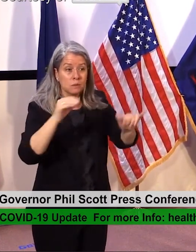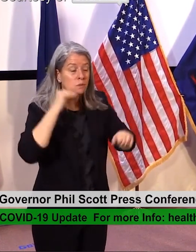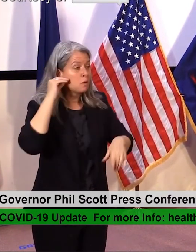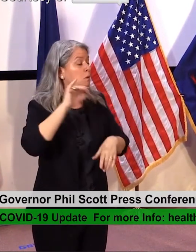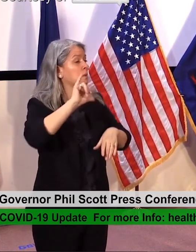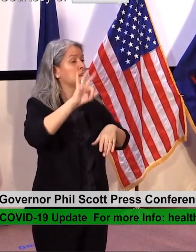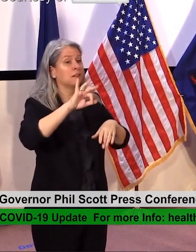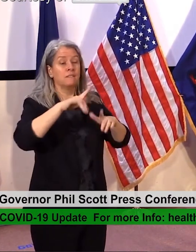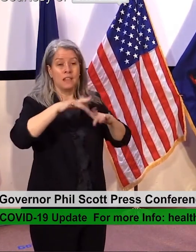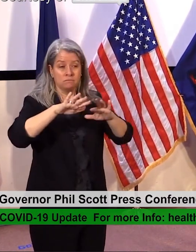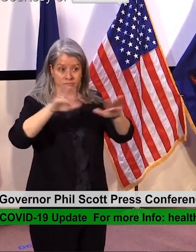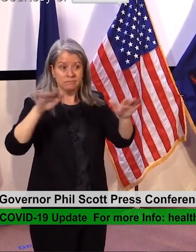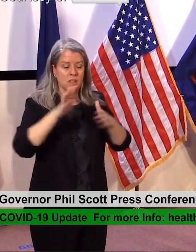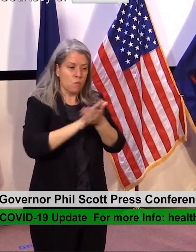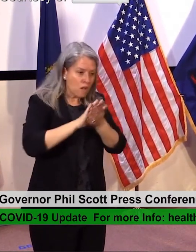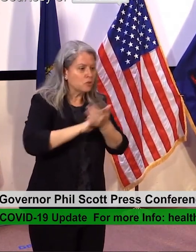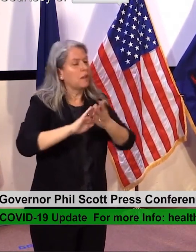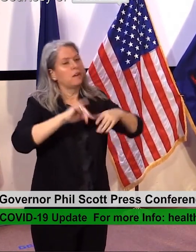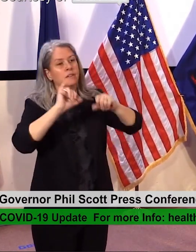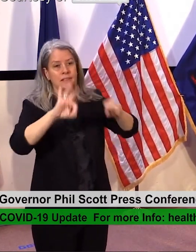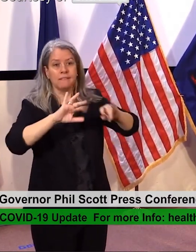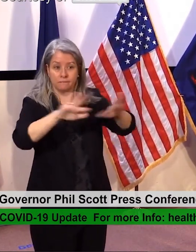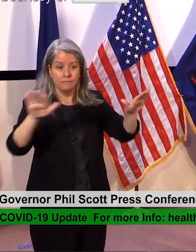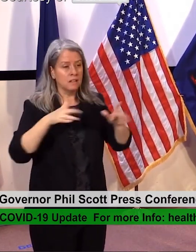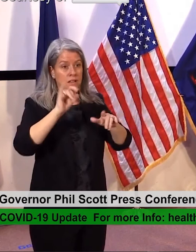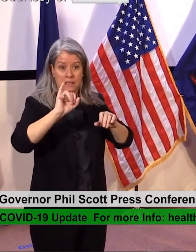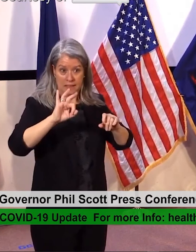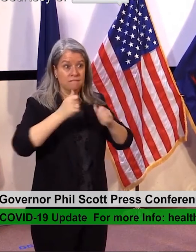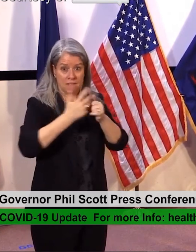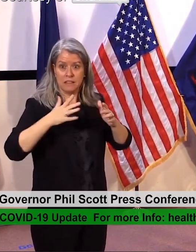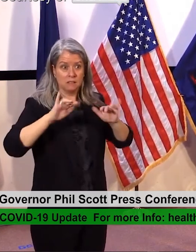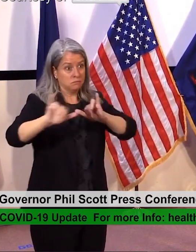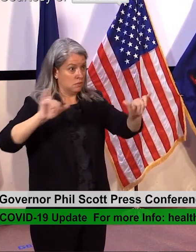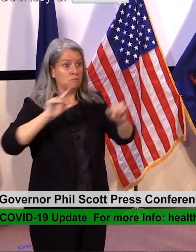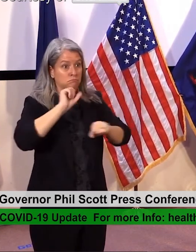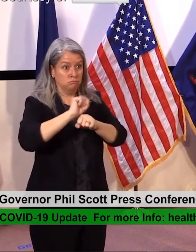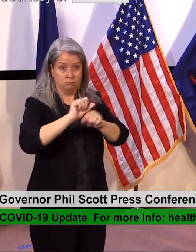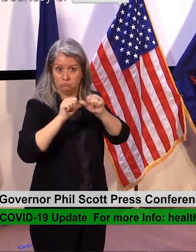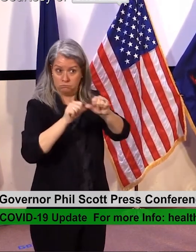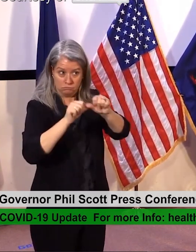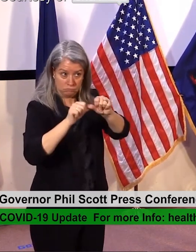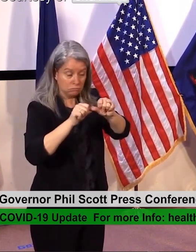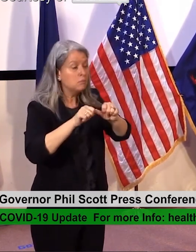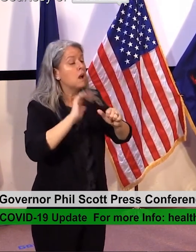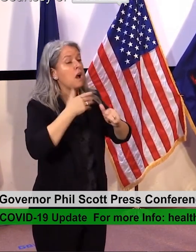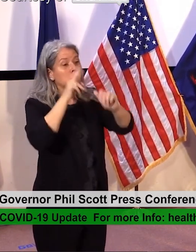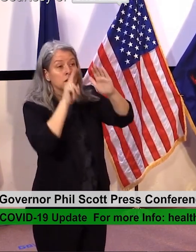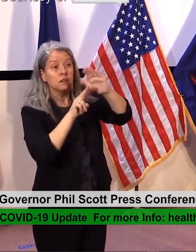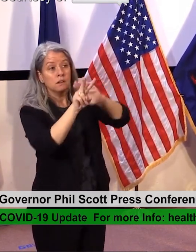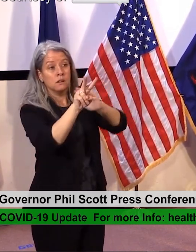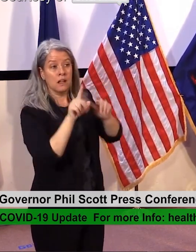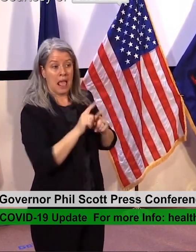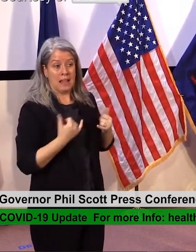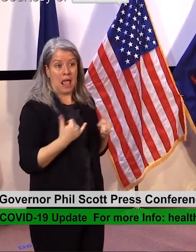measures that have been put in place. So if everything holds and our trajectory remains where